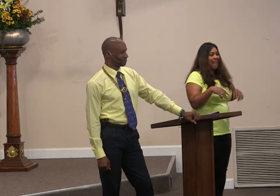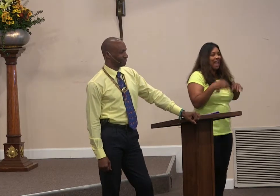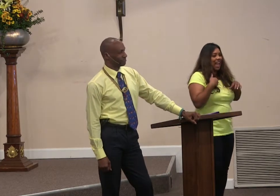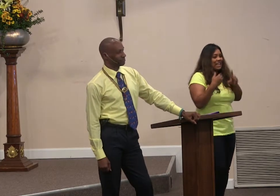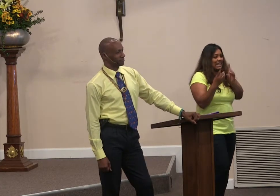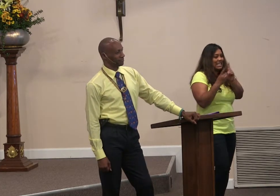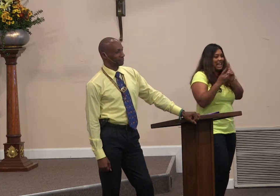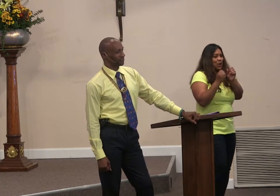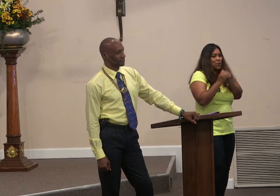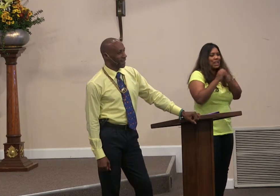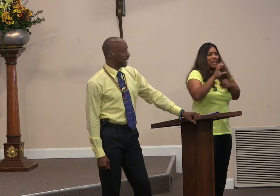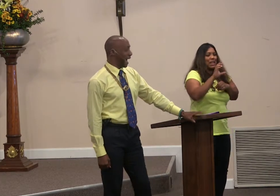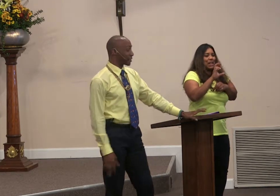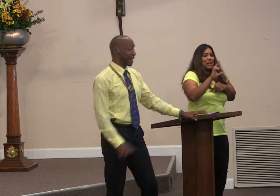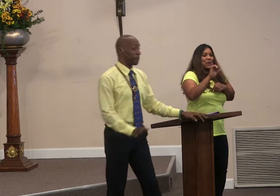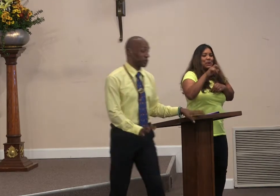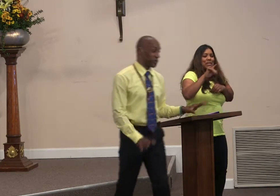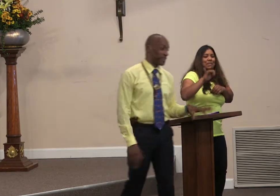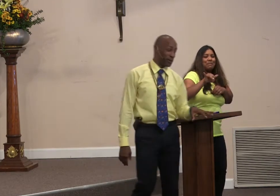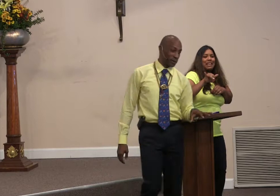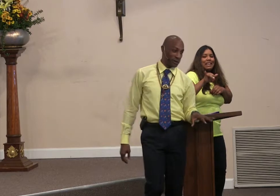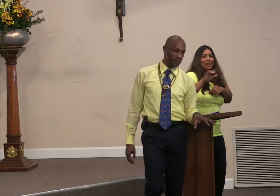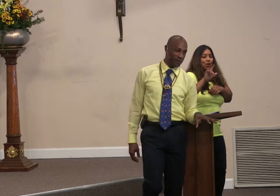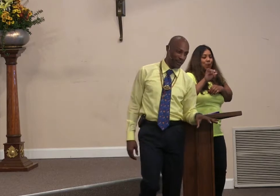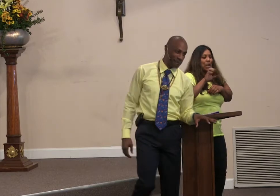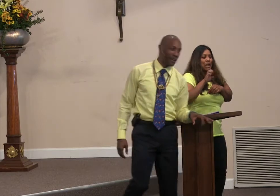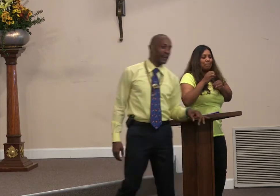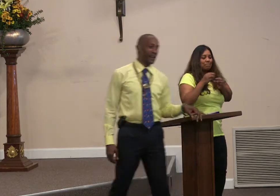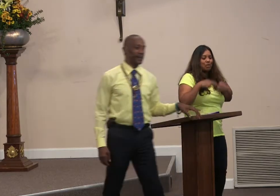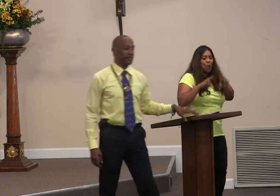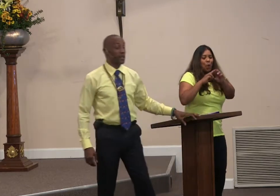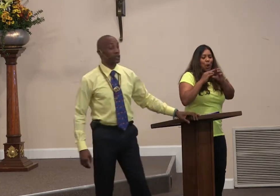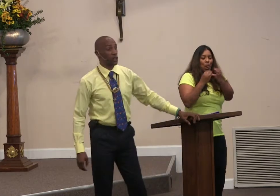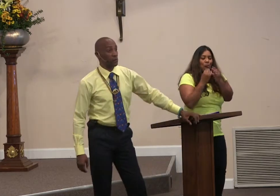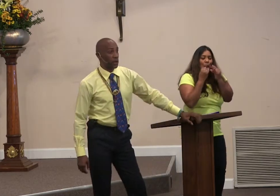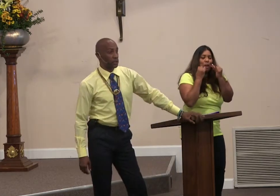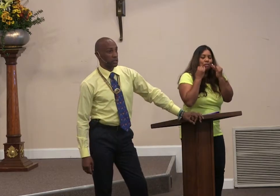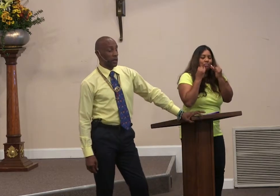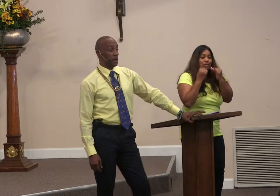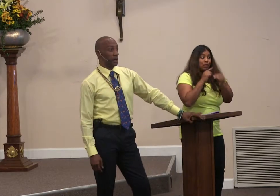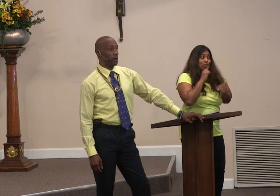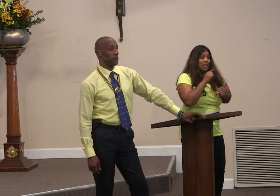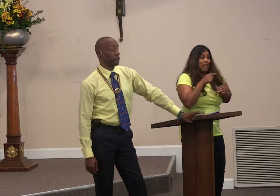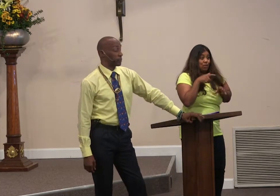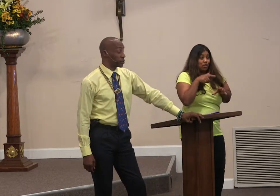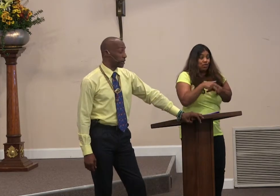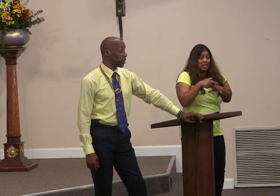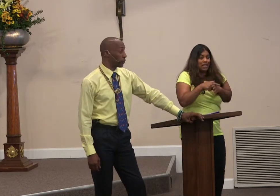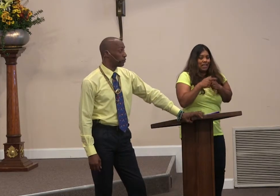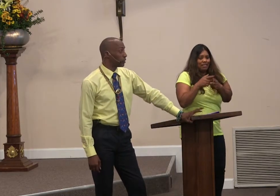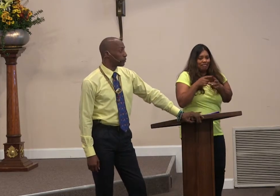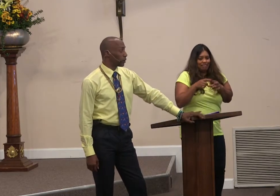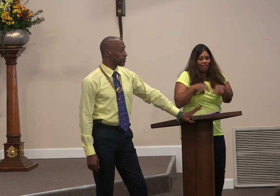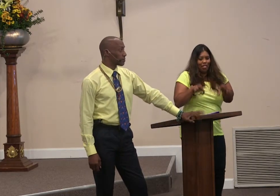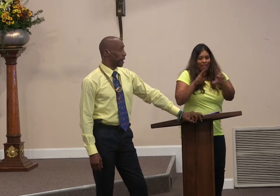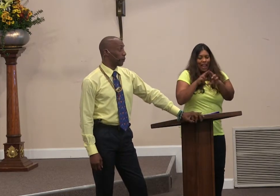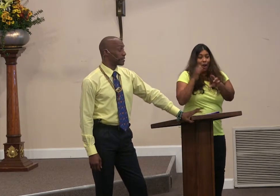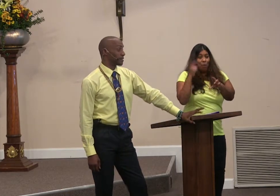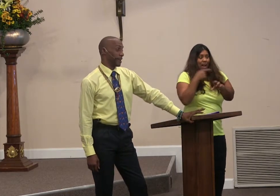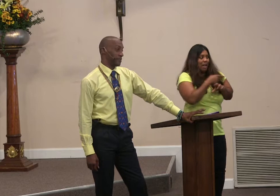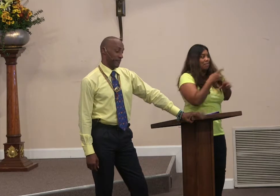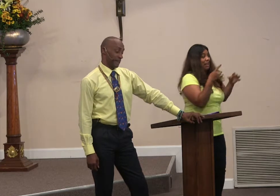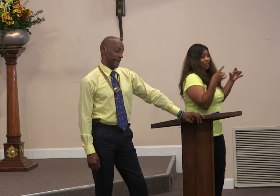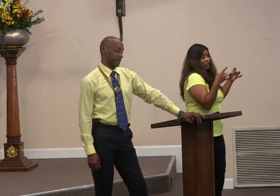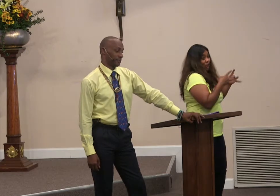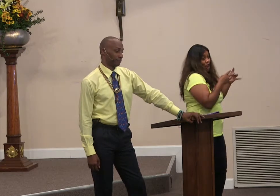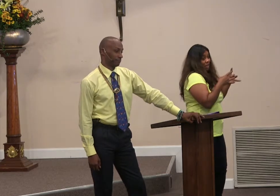continued. And actually, I was cheating on Krispy Kreme because Starbucks Frappuccino was my